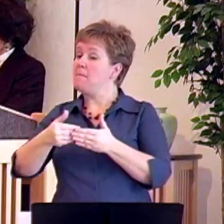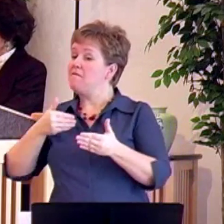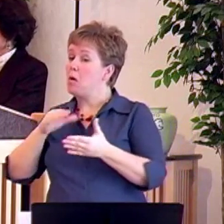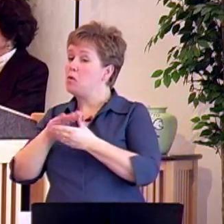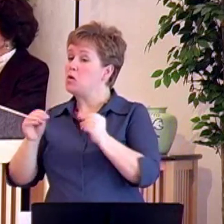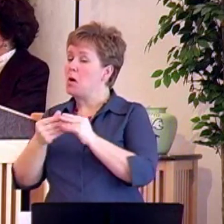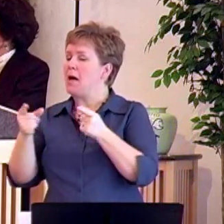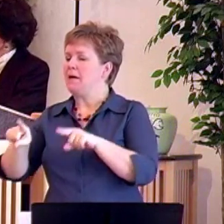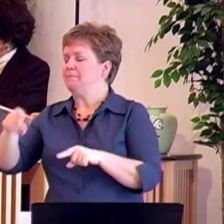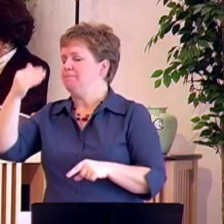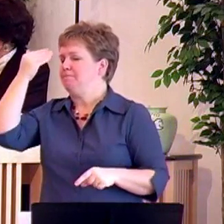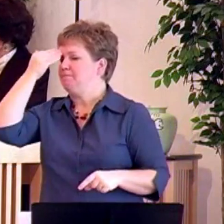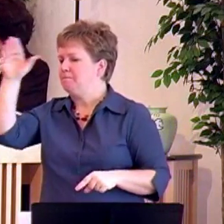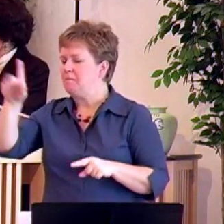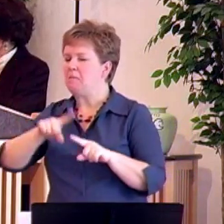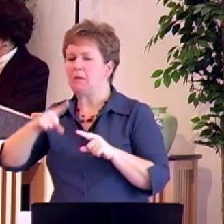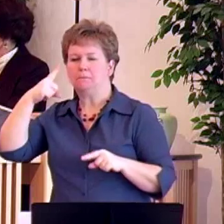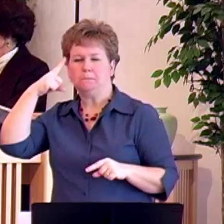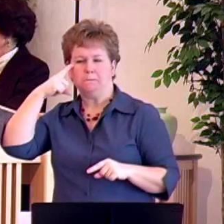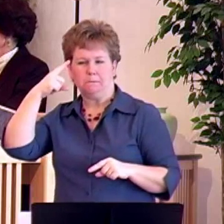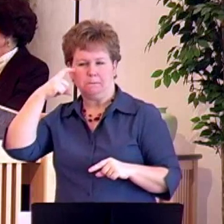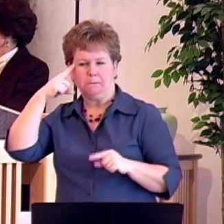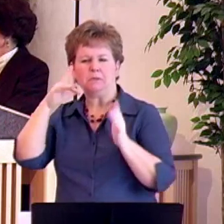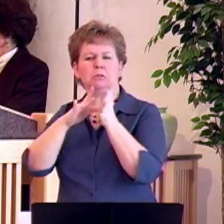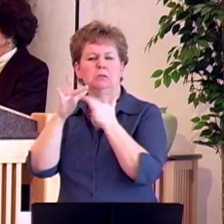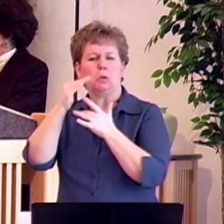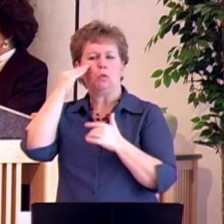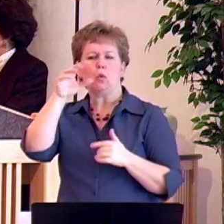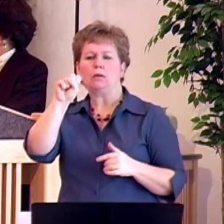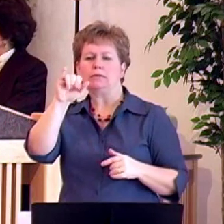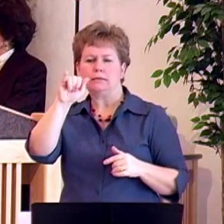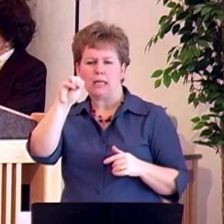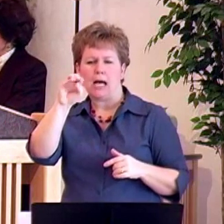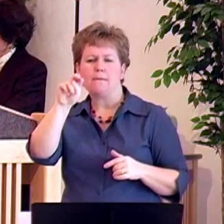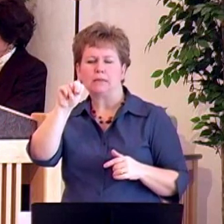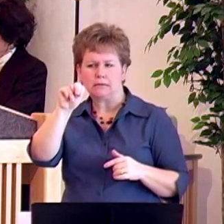38, it certainly sounds like Jesus knew Simon and was